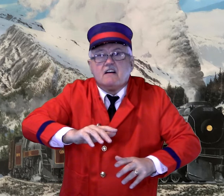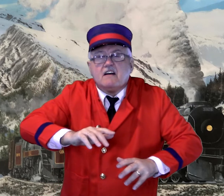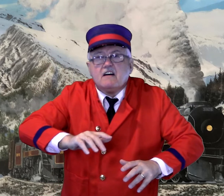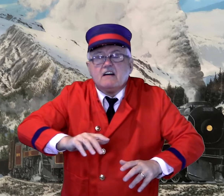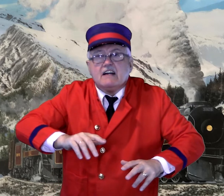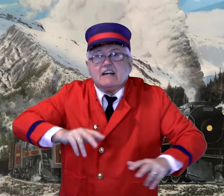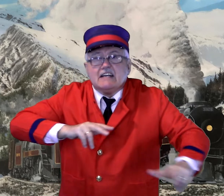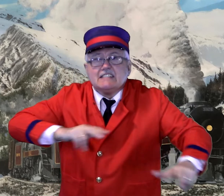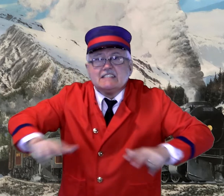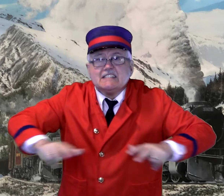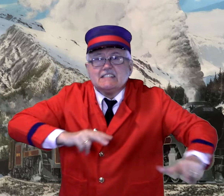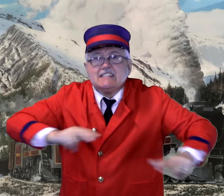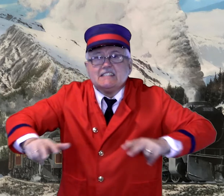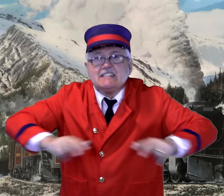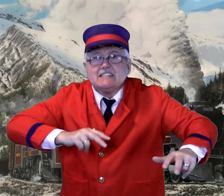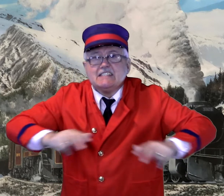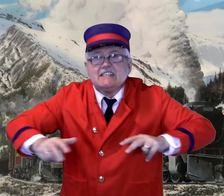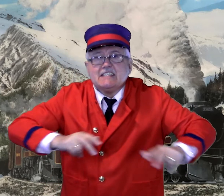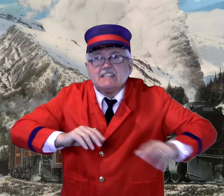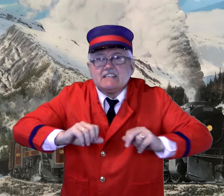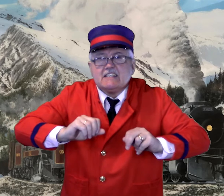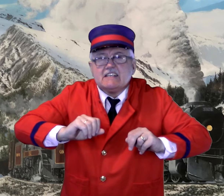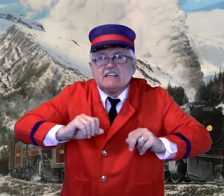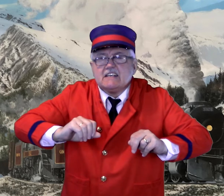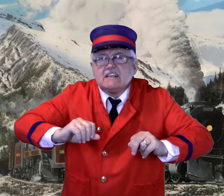billowing away and he wondered what it was and went to investigate.